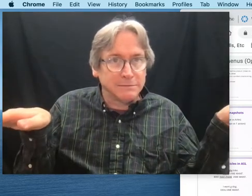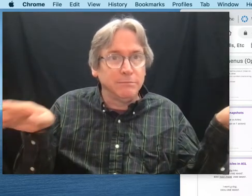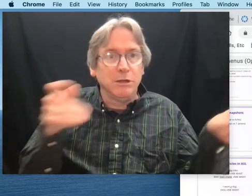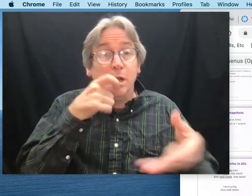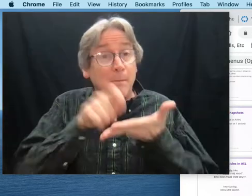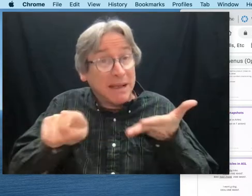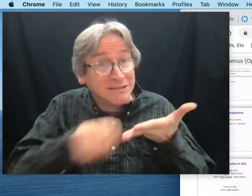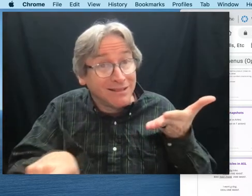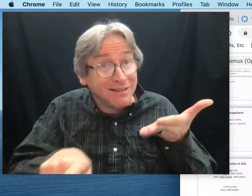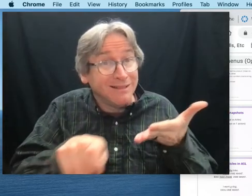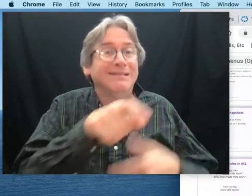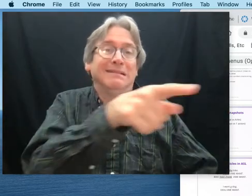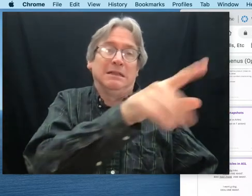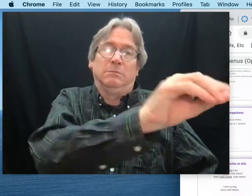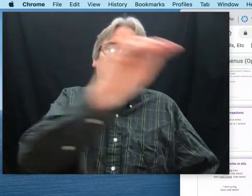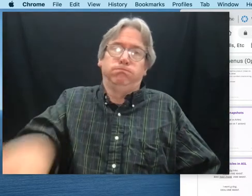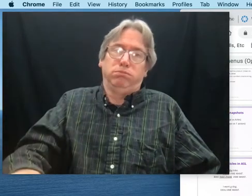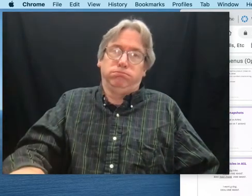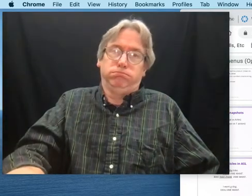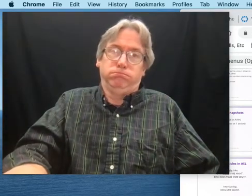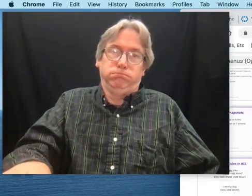test.